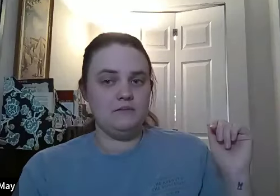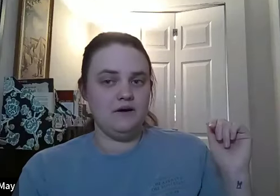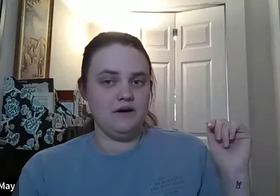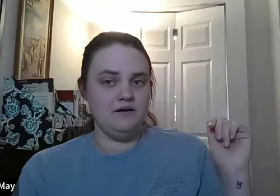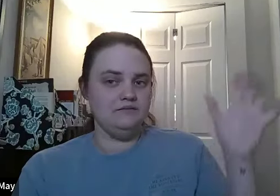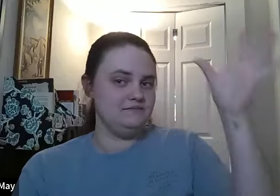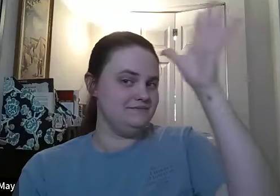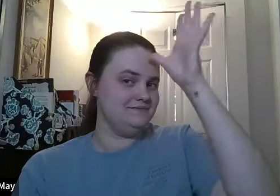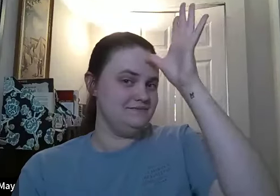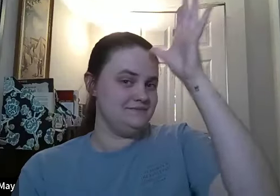grandpa.